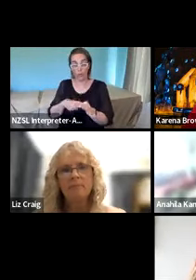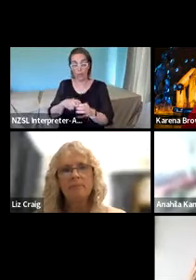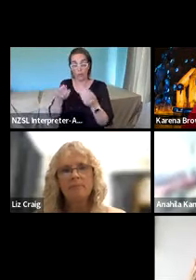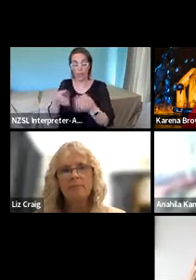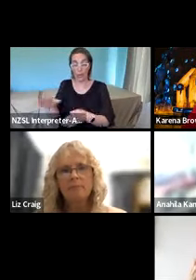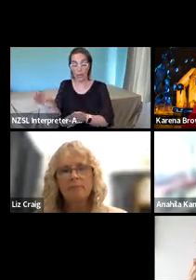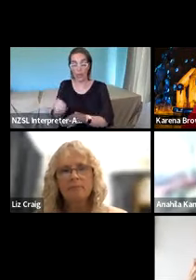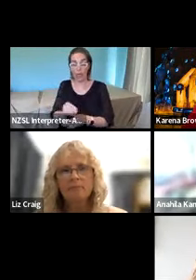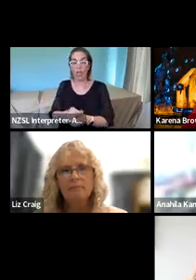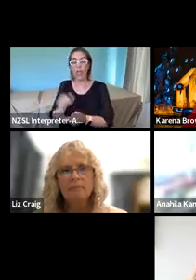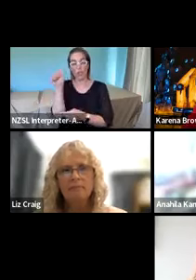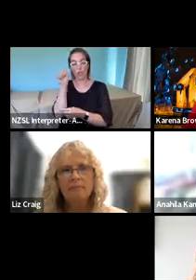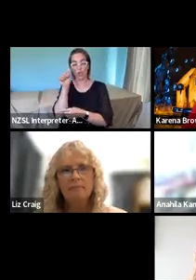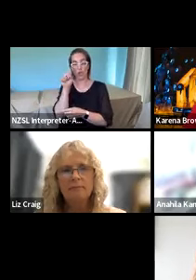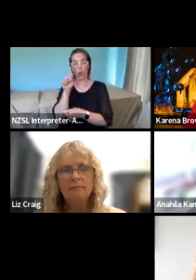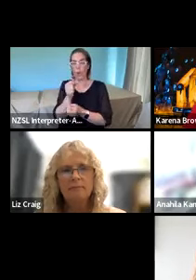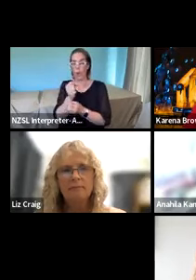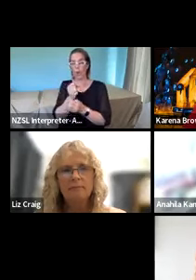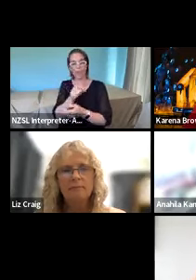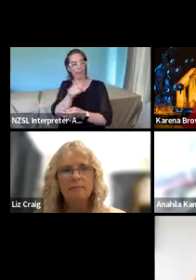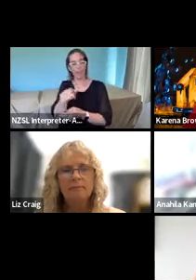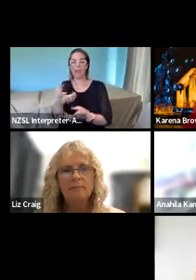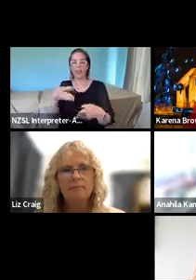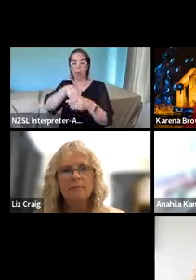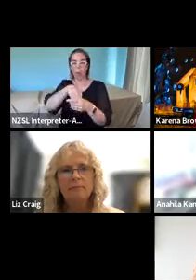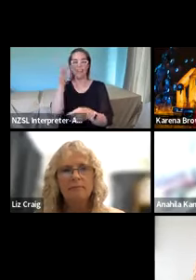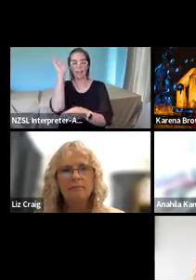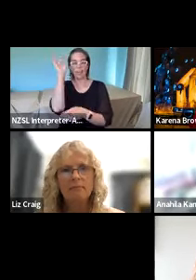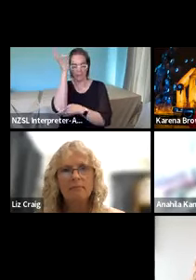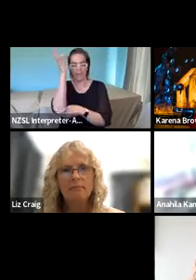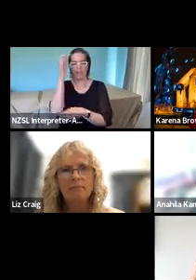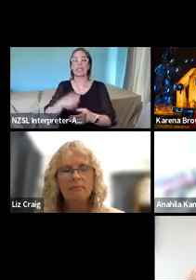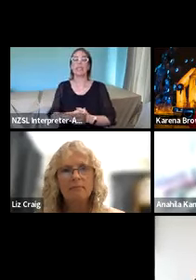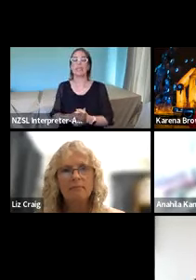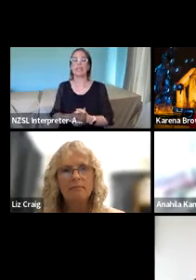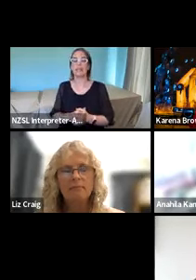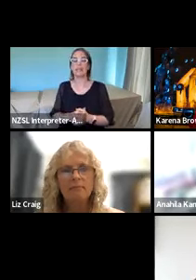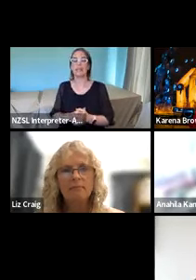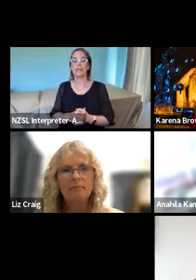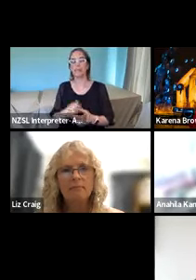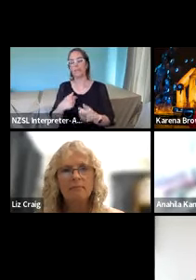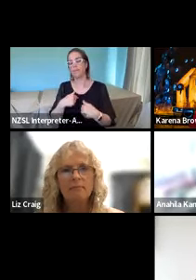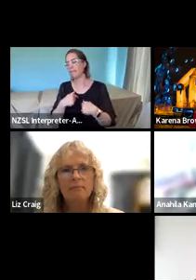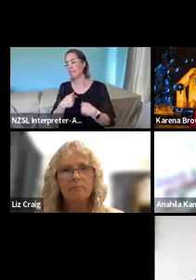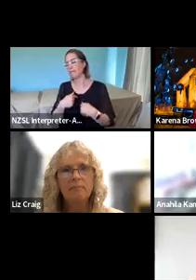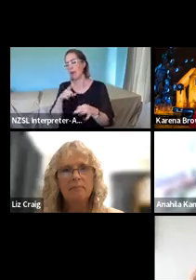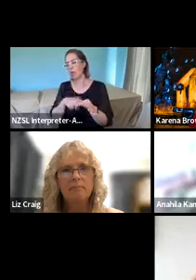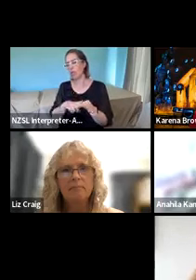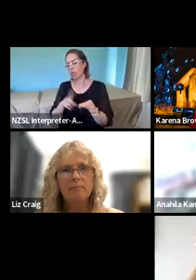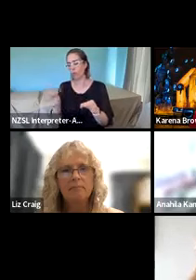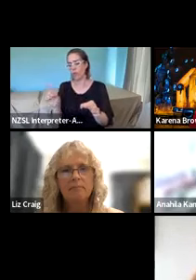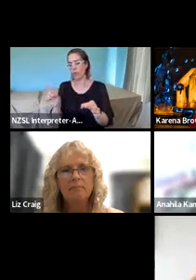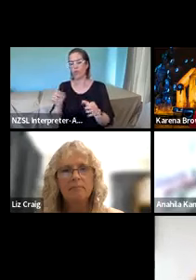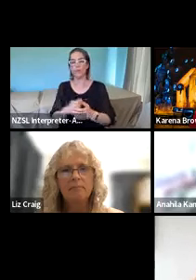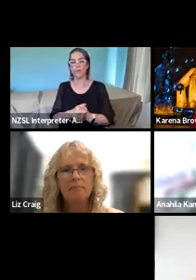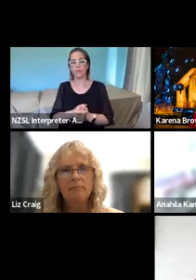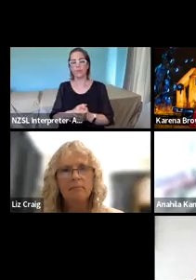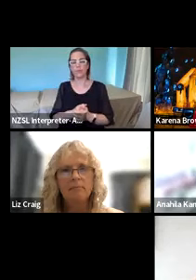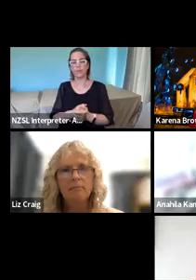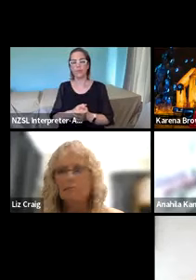you know the makeup of the committees, Yep. and so I guess my question is, would you